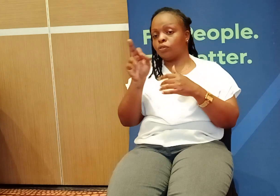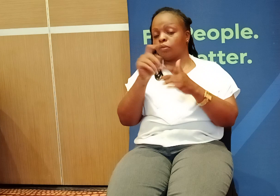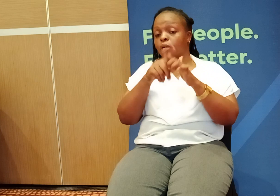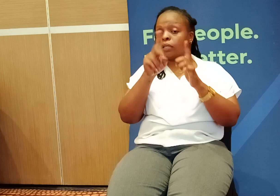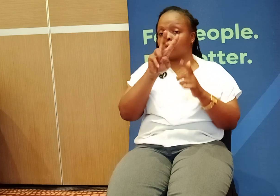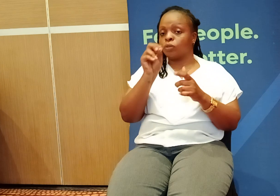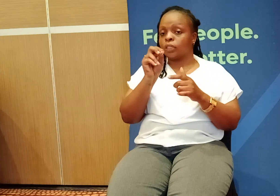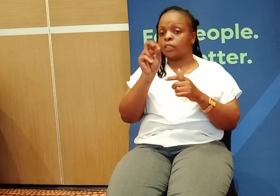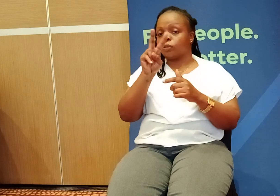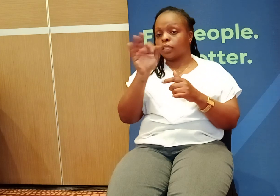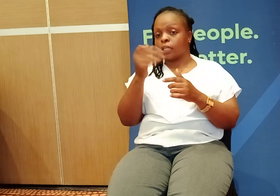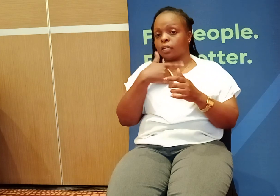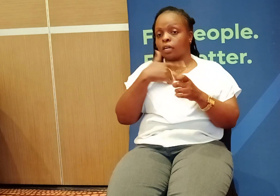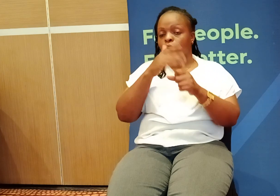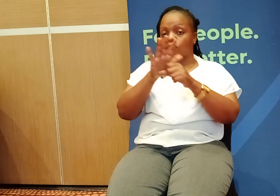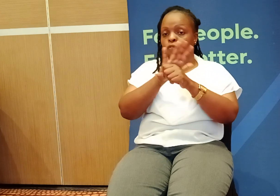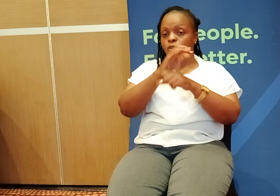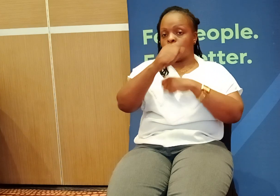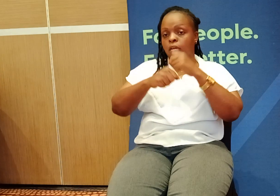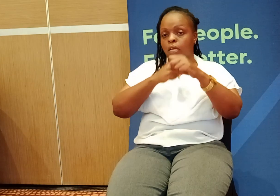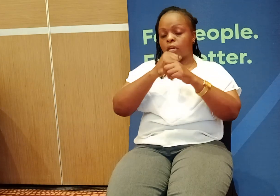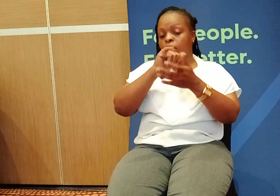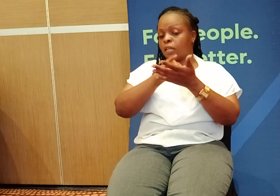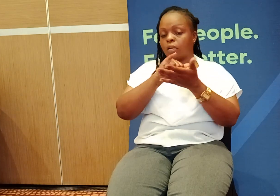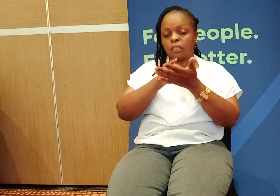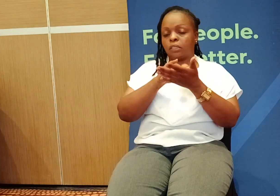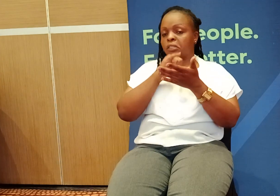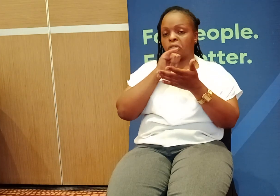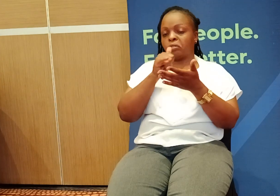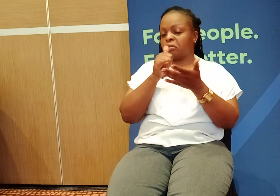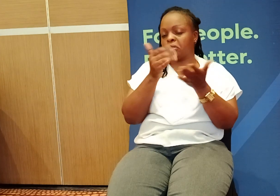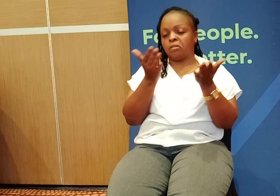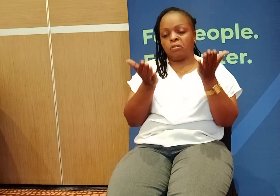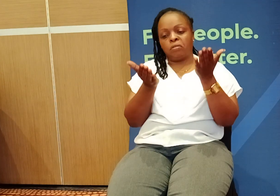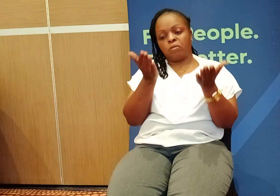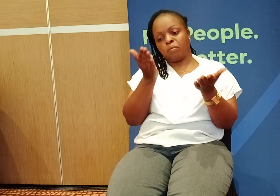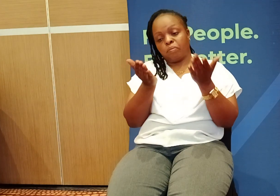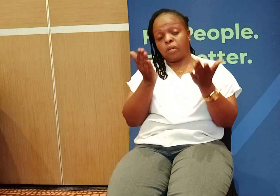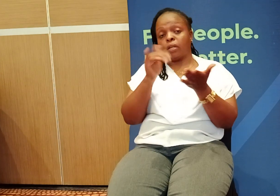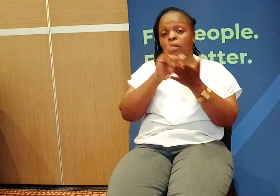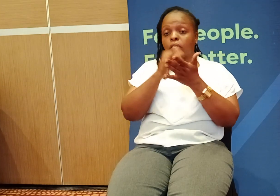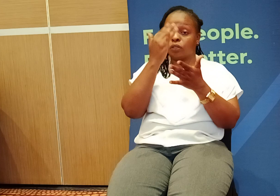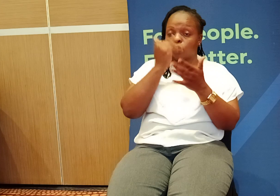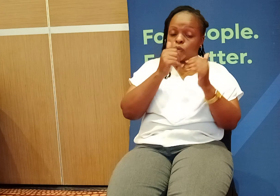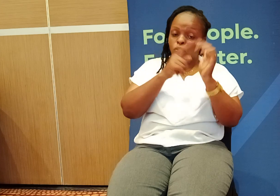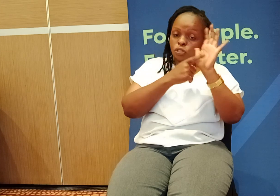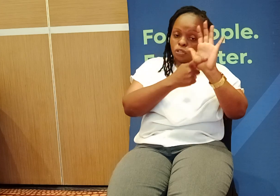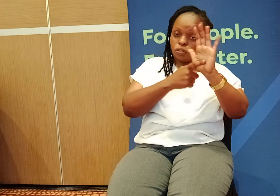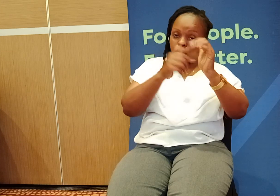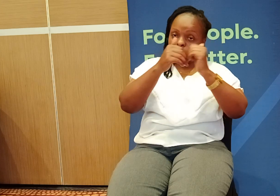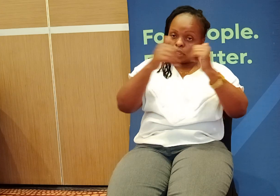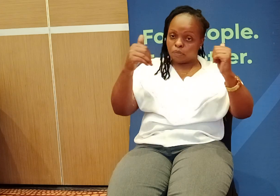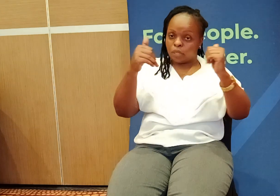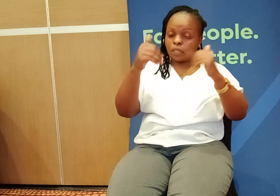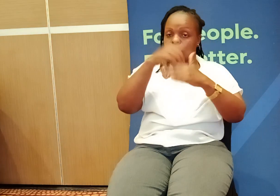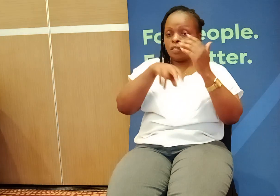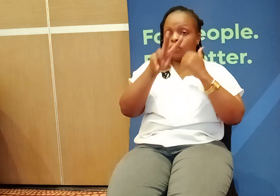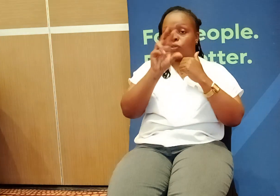full year. So that is not a like-for-like comparison, and that's why we are showing it separately. In 2023, we also